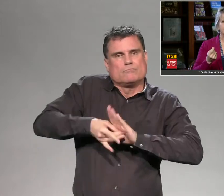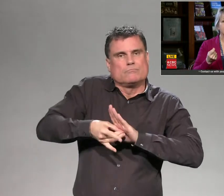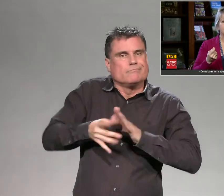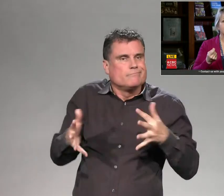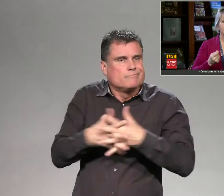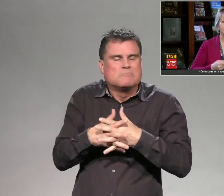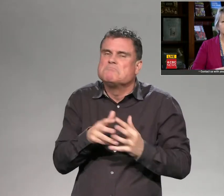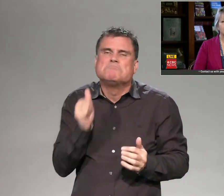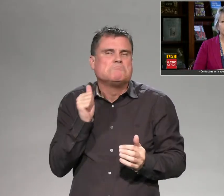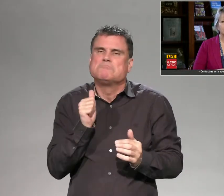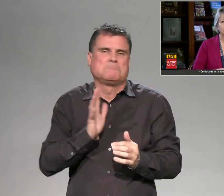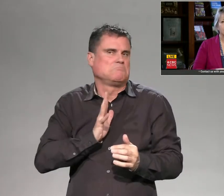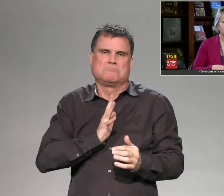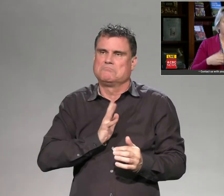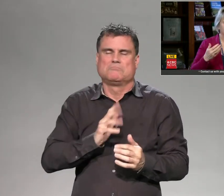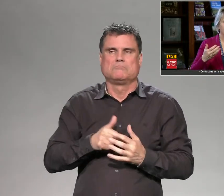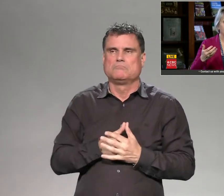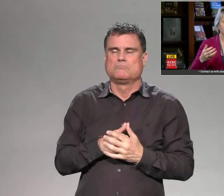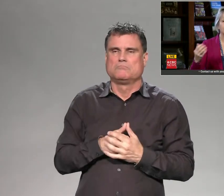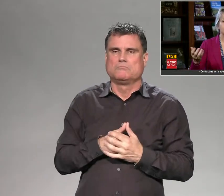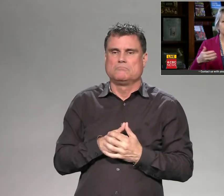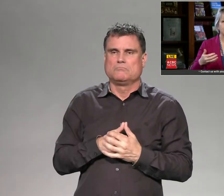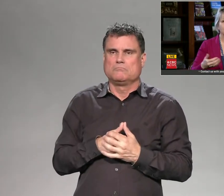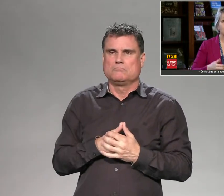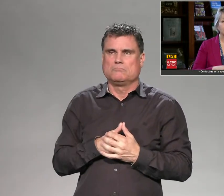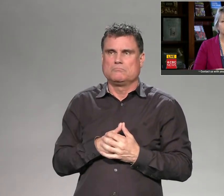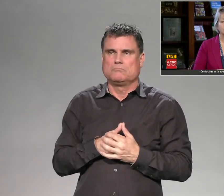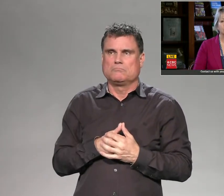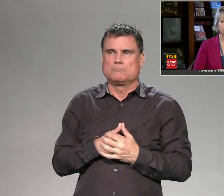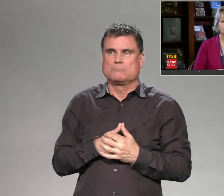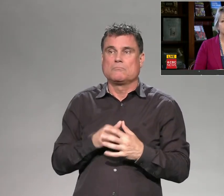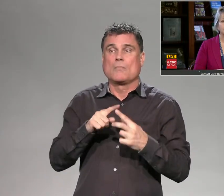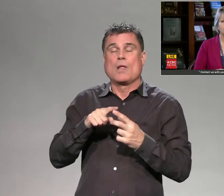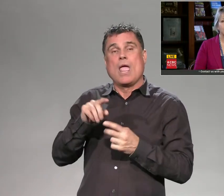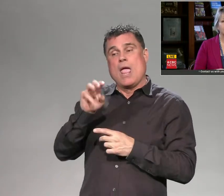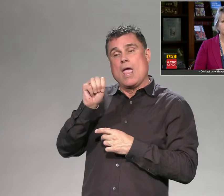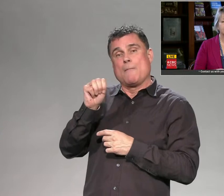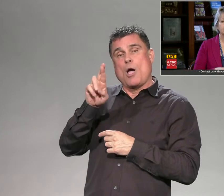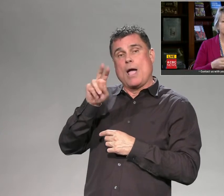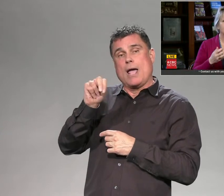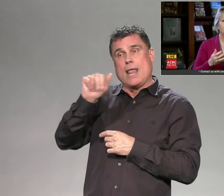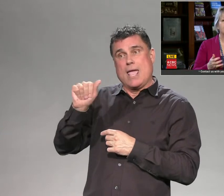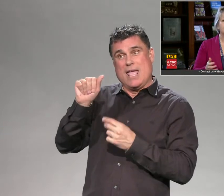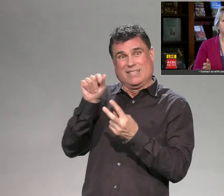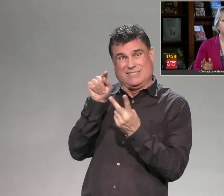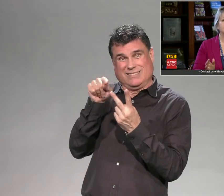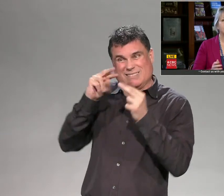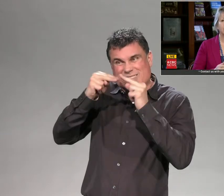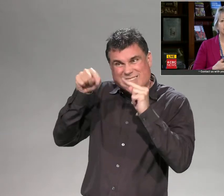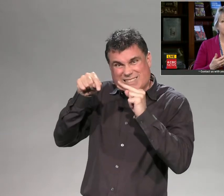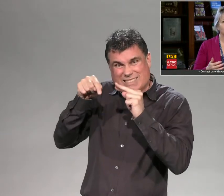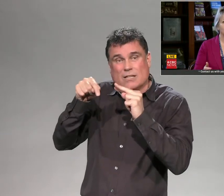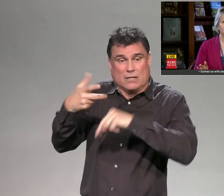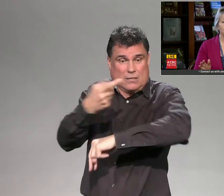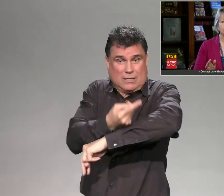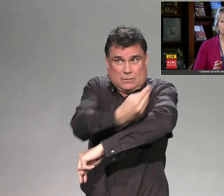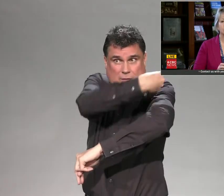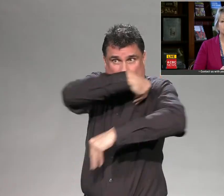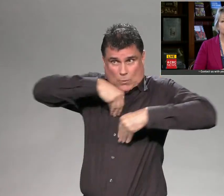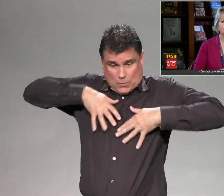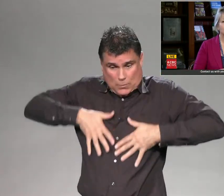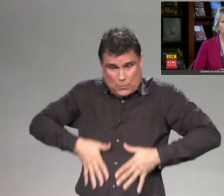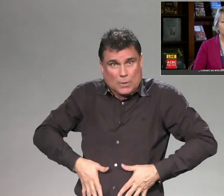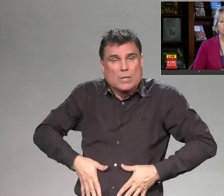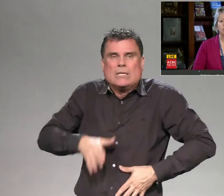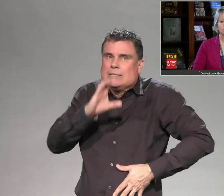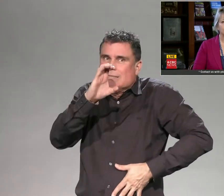replicate that the antibodies or the spike protein so that your body's immune system can recognize it, and then it fades away and it goes out of your system.